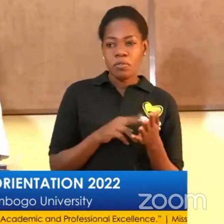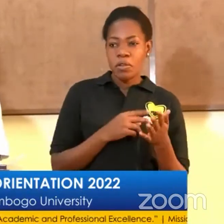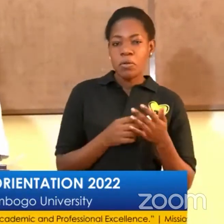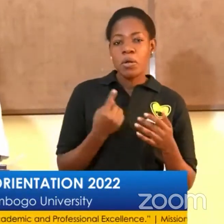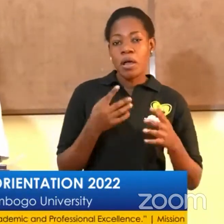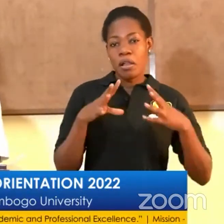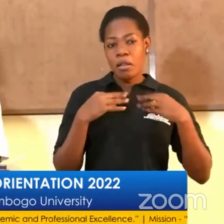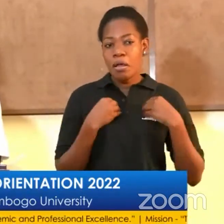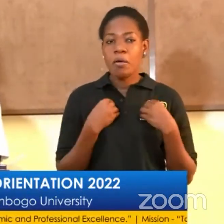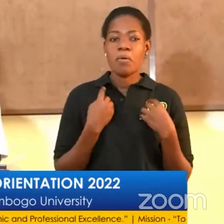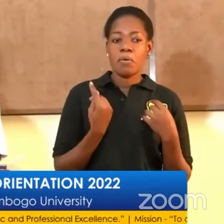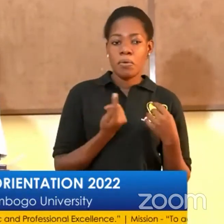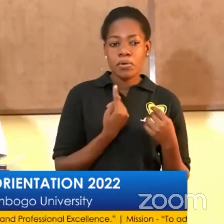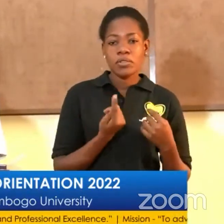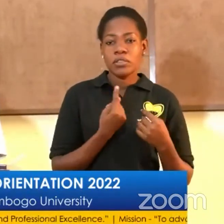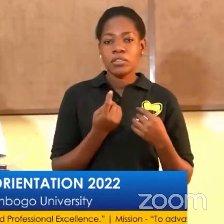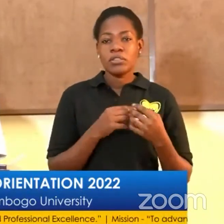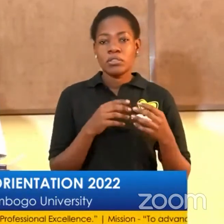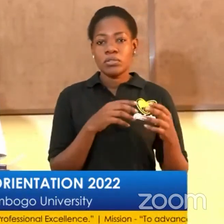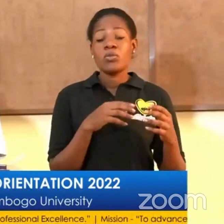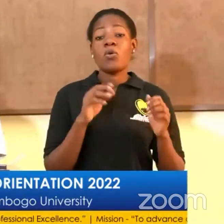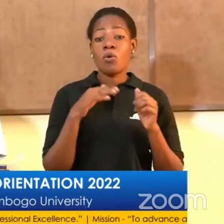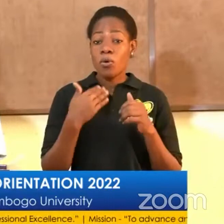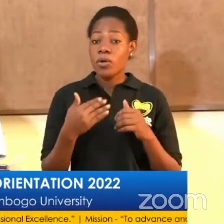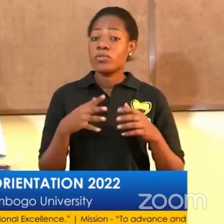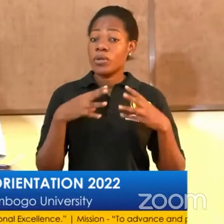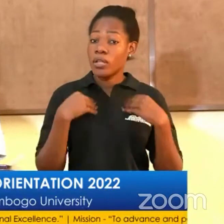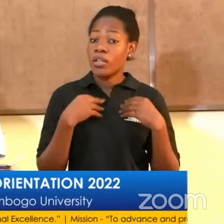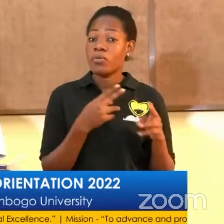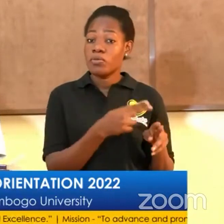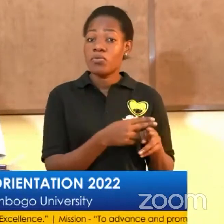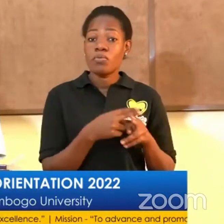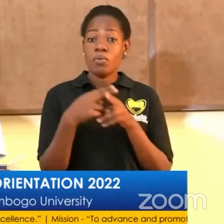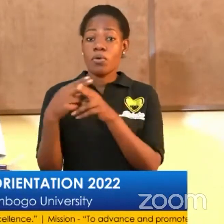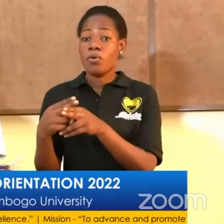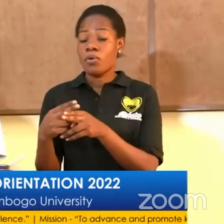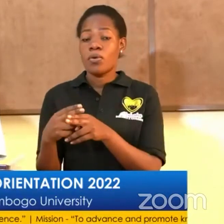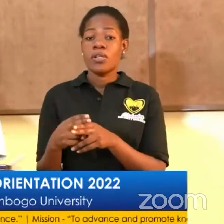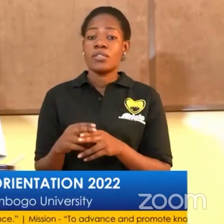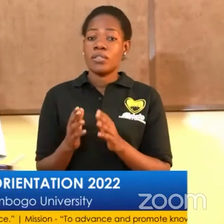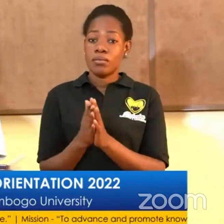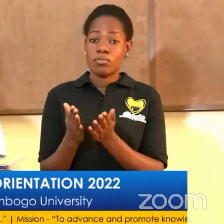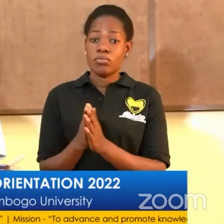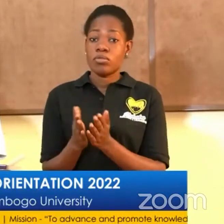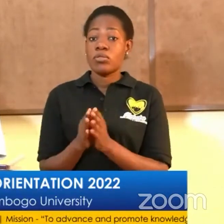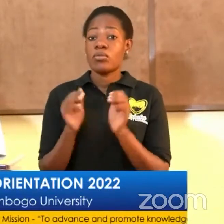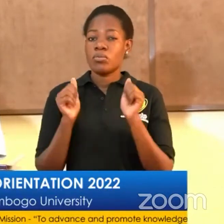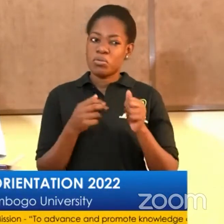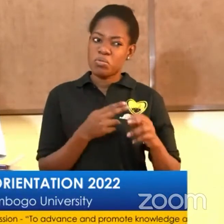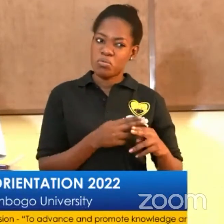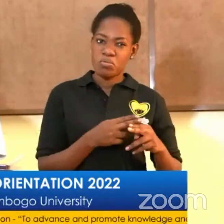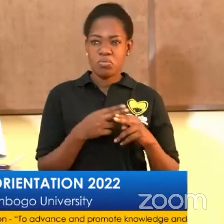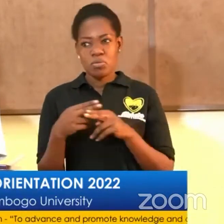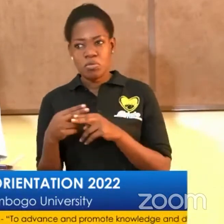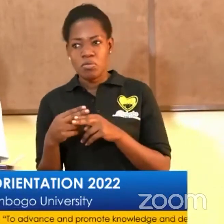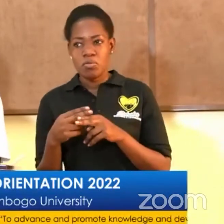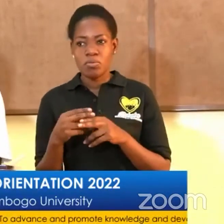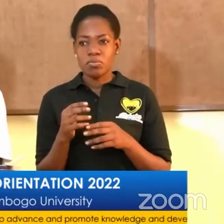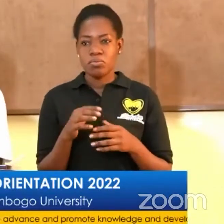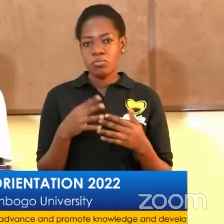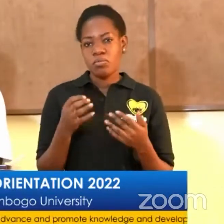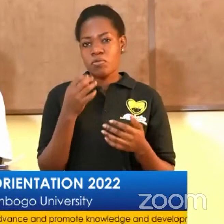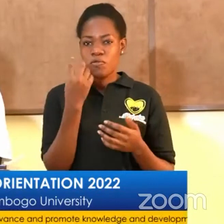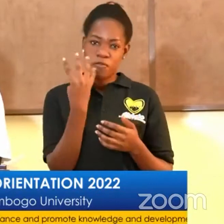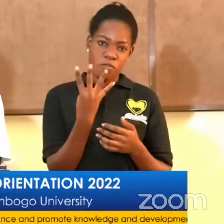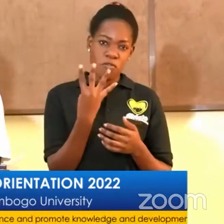library to borrow library textbooks. You can borrow 1 up to 4, and the choice is yours. But